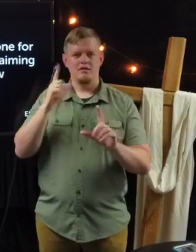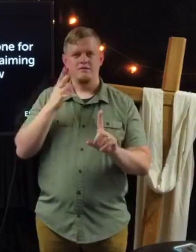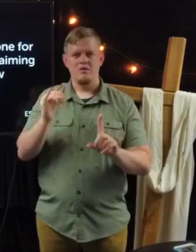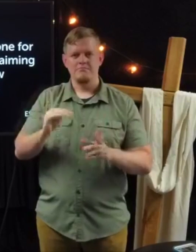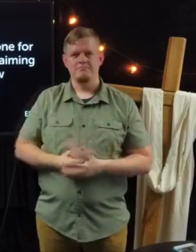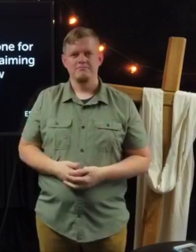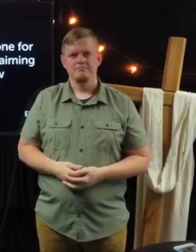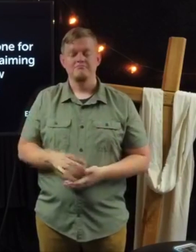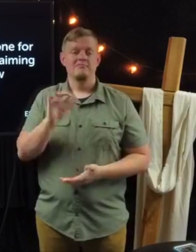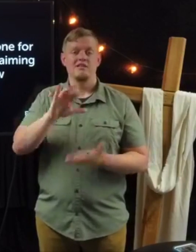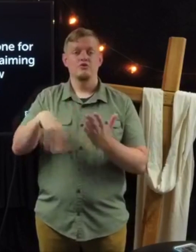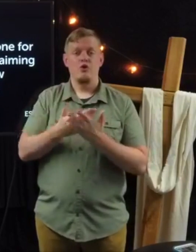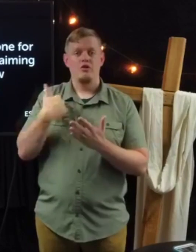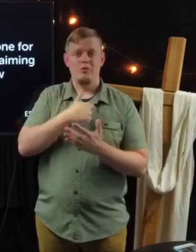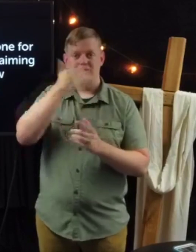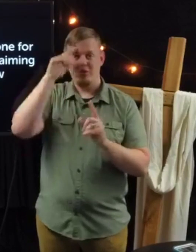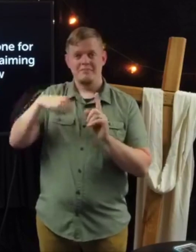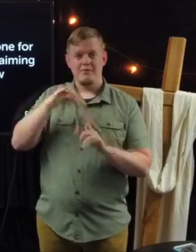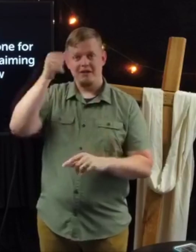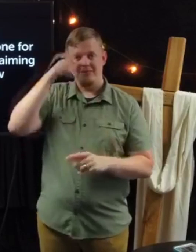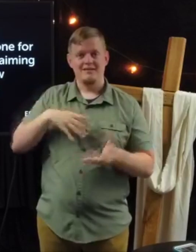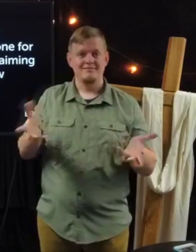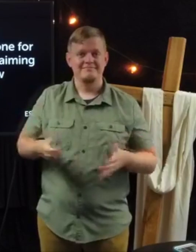him. And that's all we know about that man.